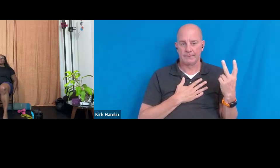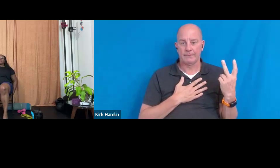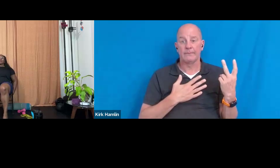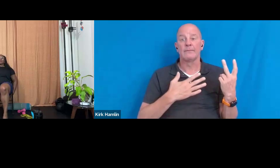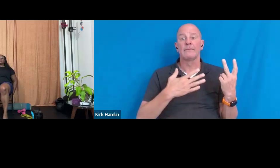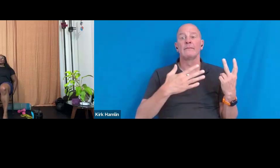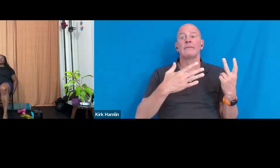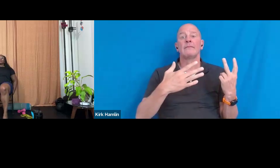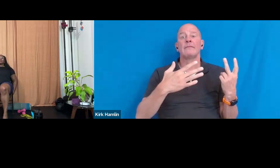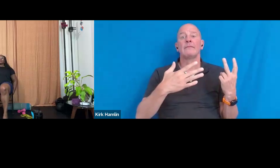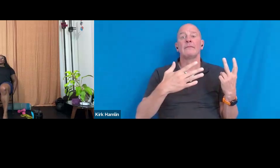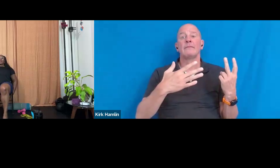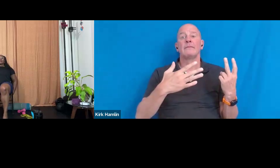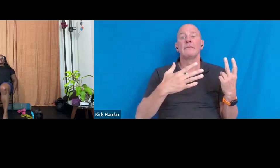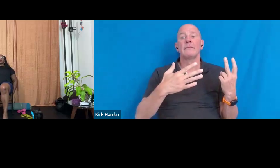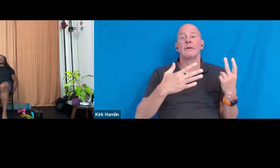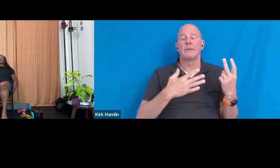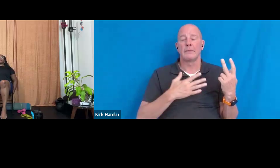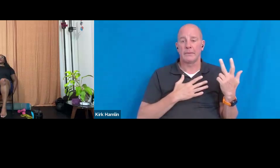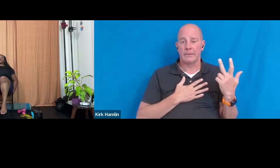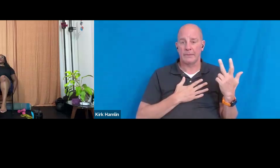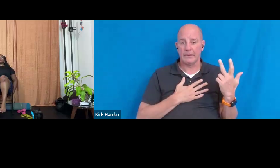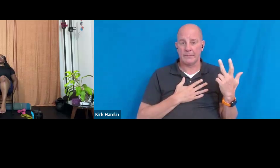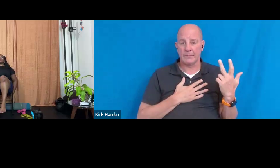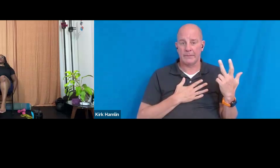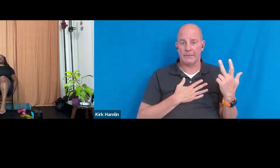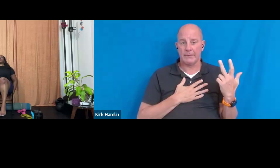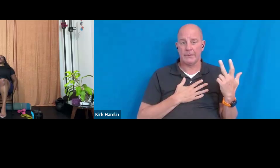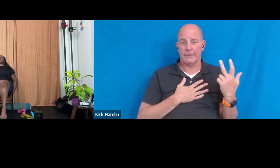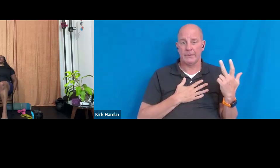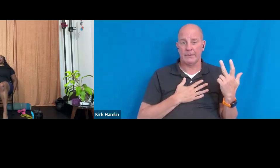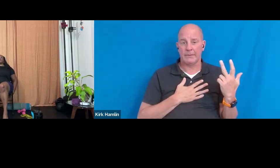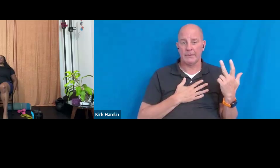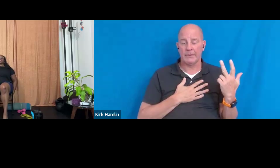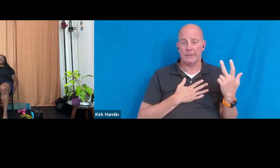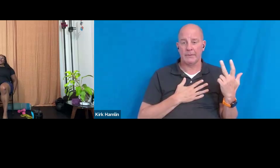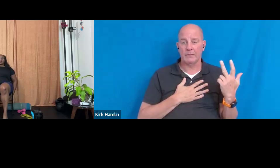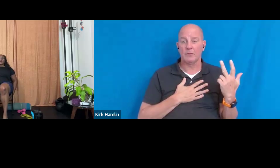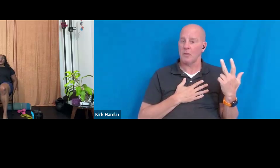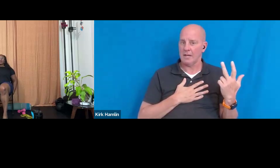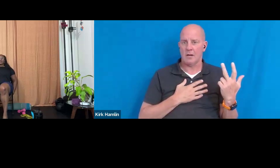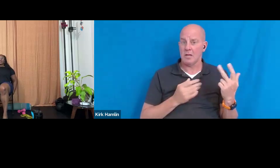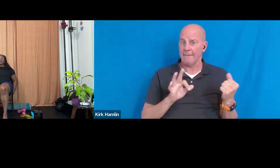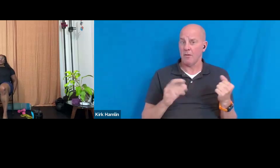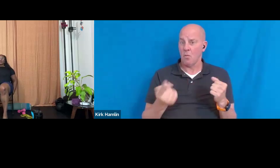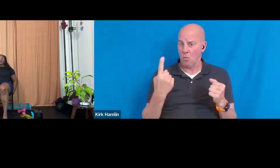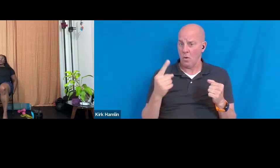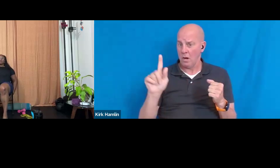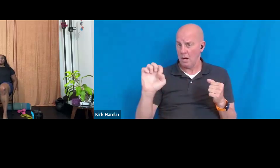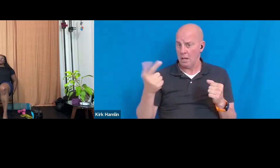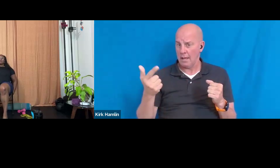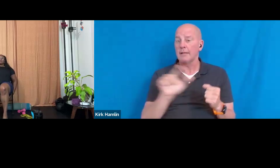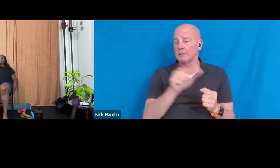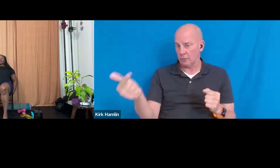Breathe in, exhale, lift. If you're doing one leg at a time, switch legs. Breathe